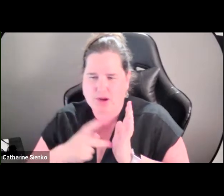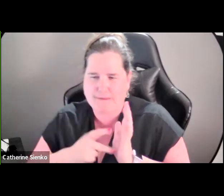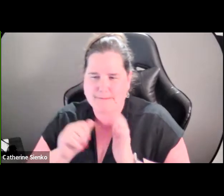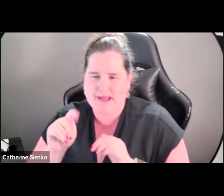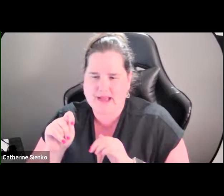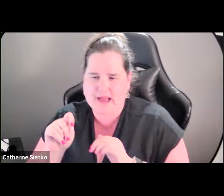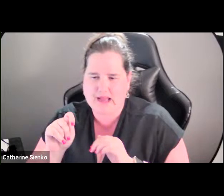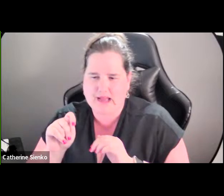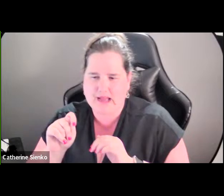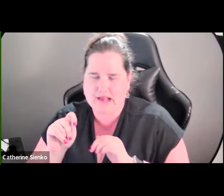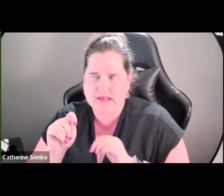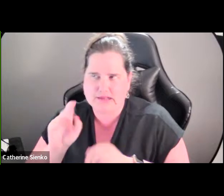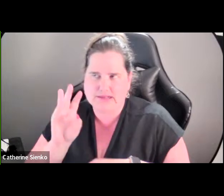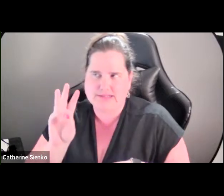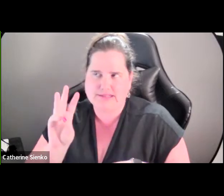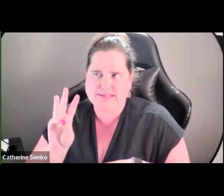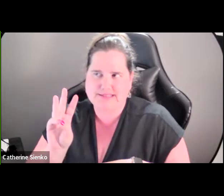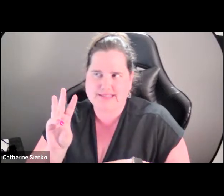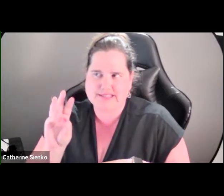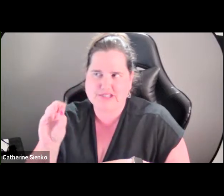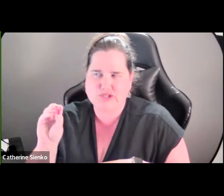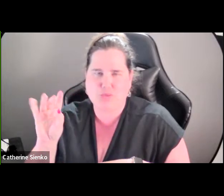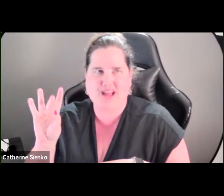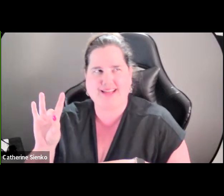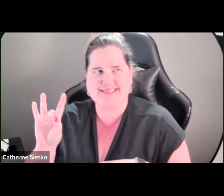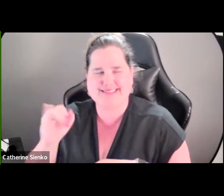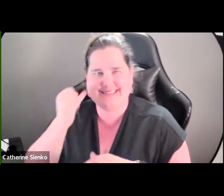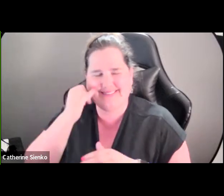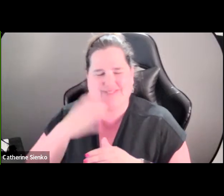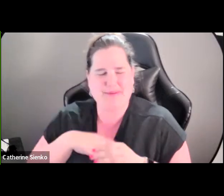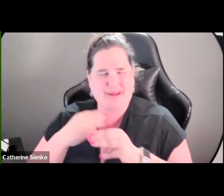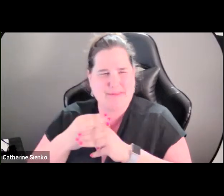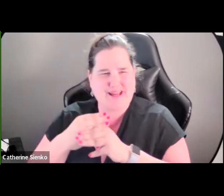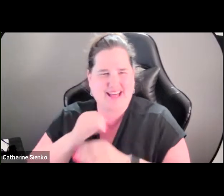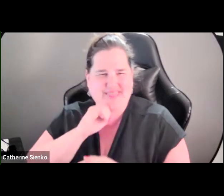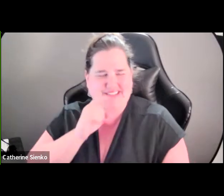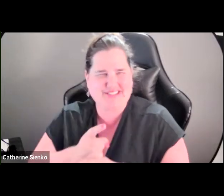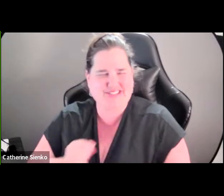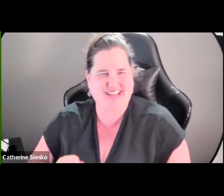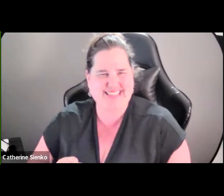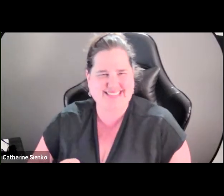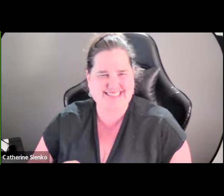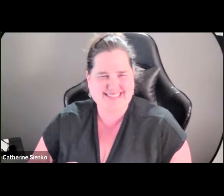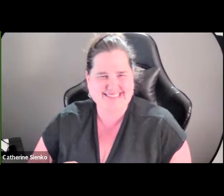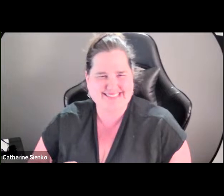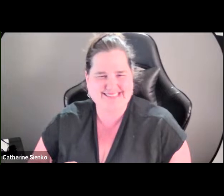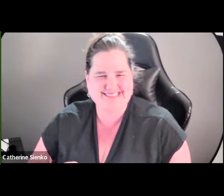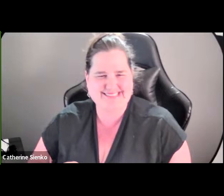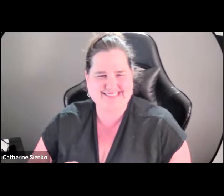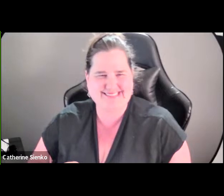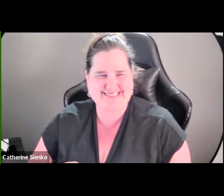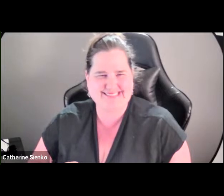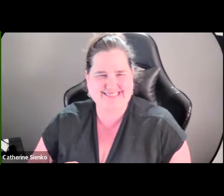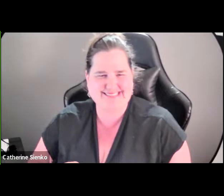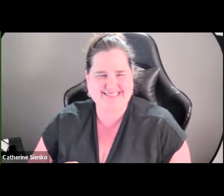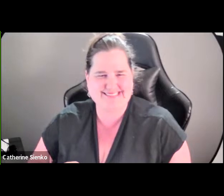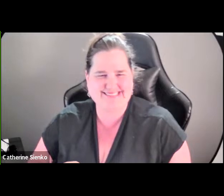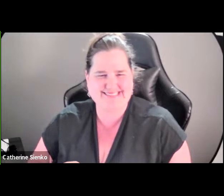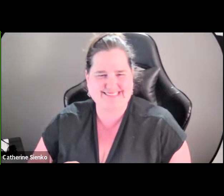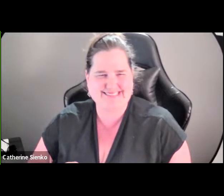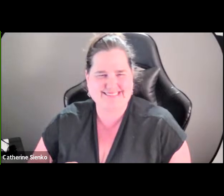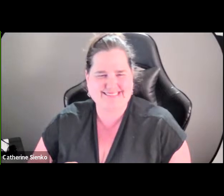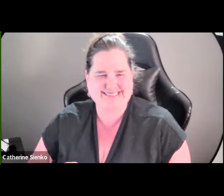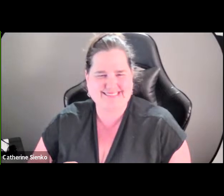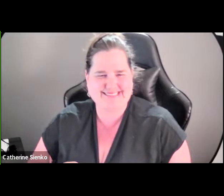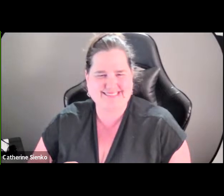It's 5:57 now. Let's return at 6:08, if my math is right.